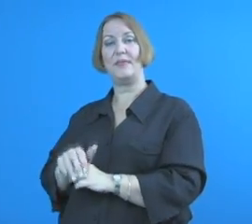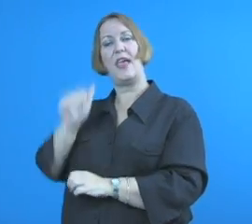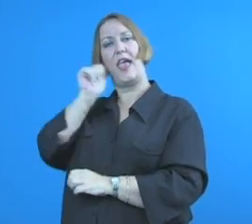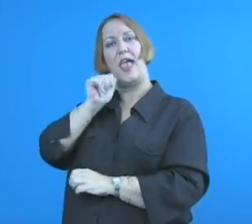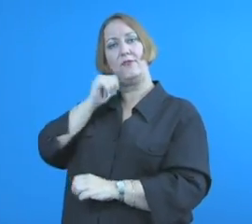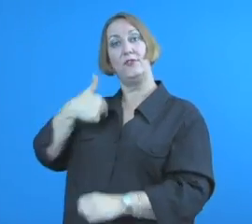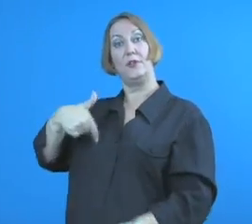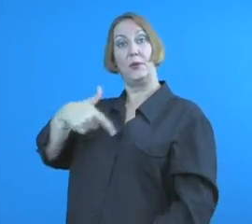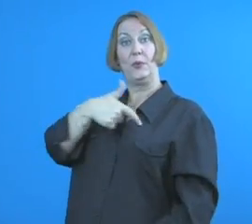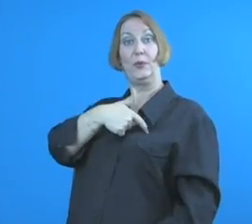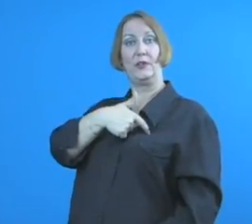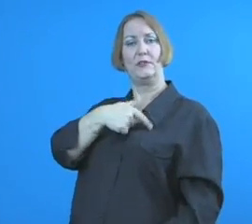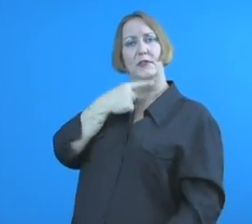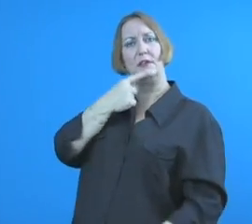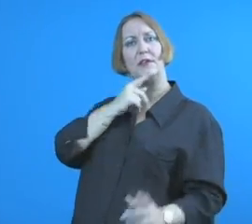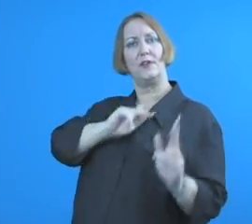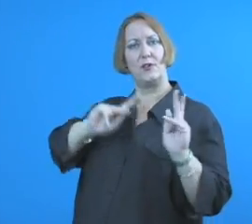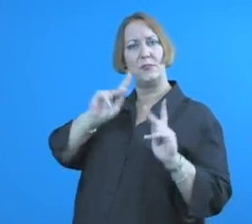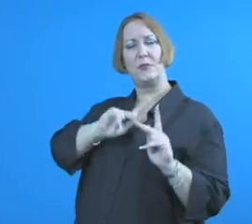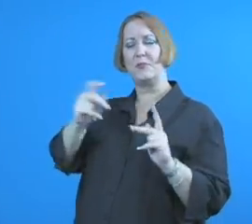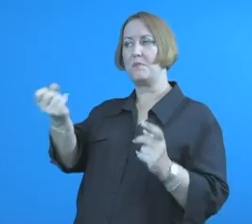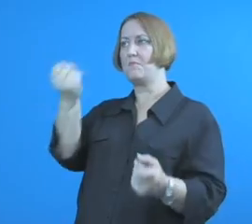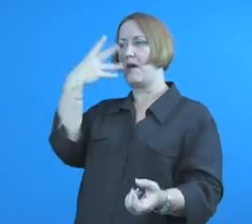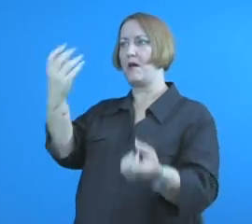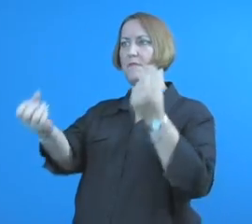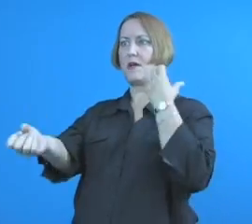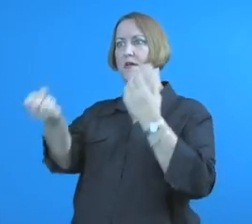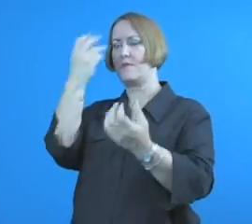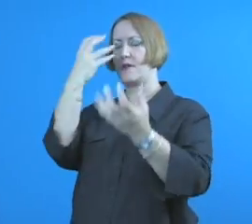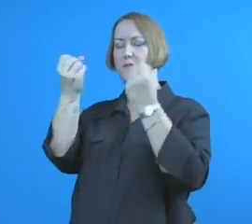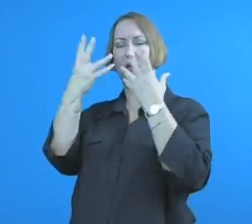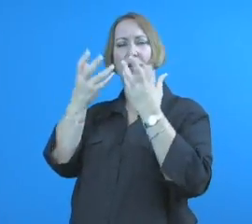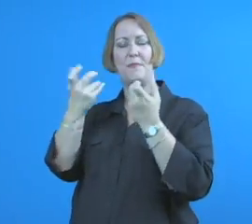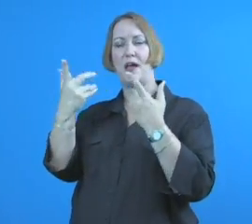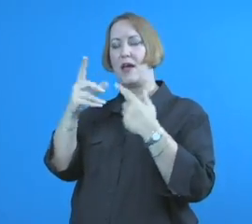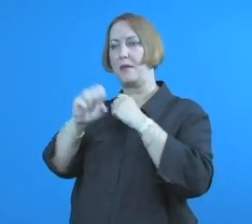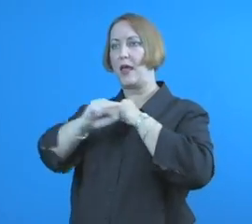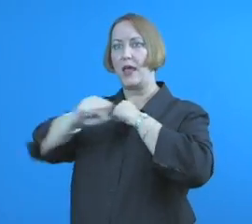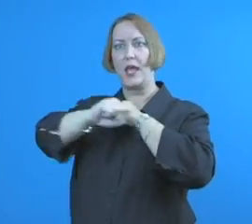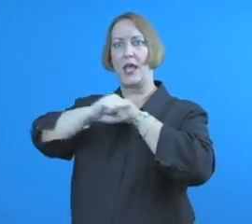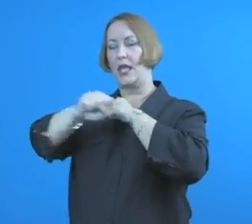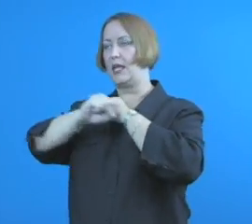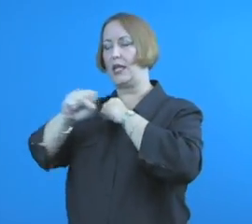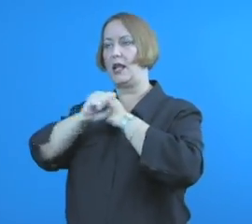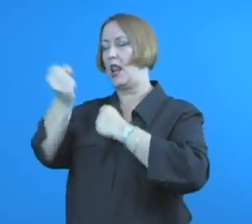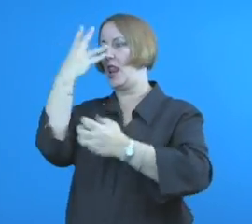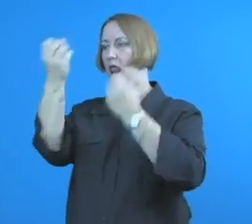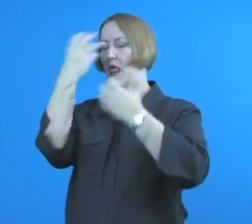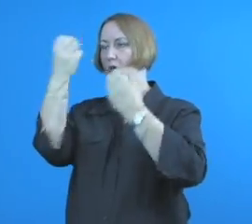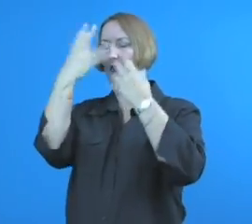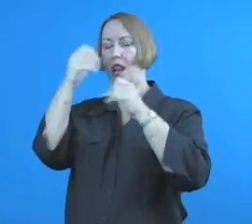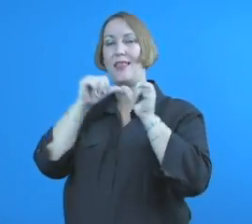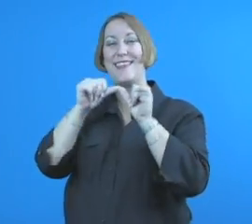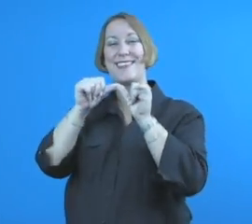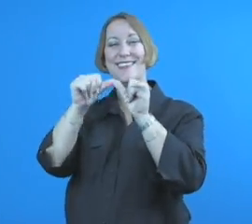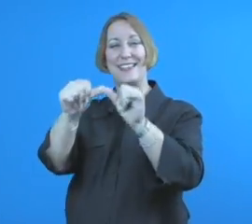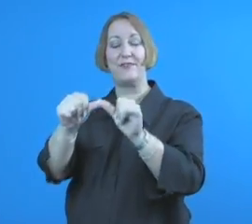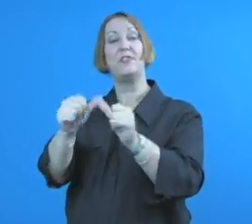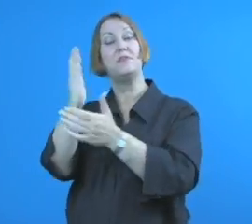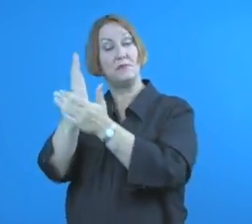Every day, we, in the hearing world, are bombarded by media and gadgets that deliver nonstop information ranging from